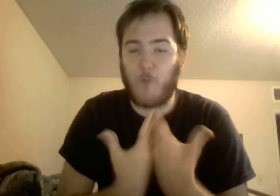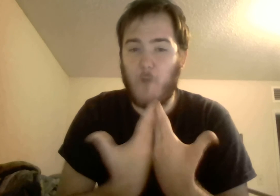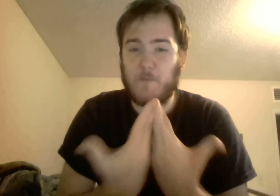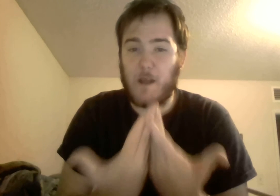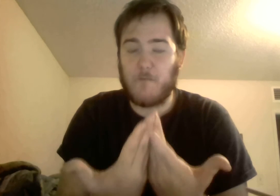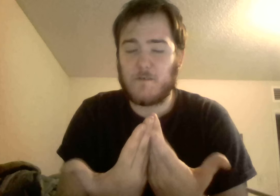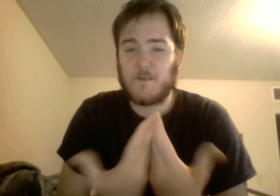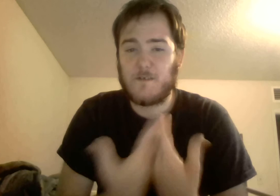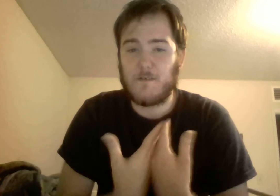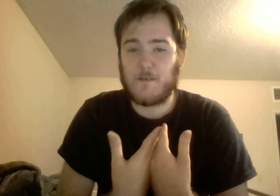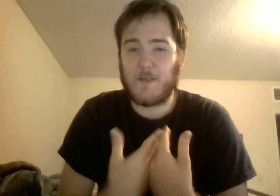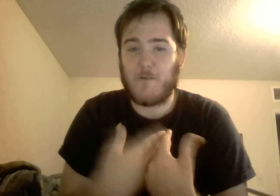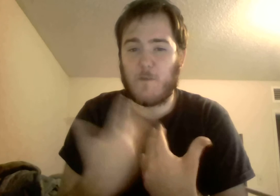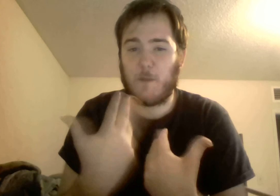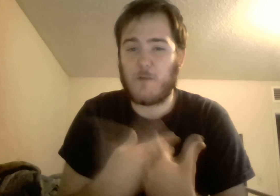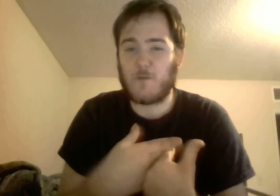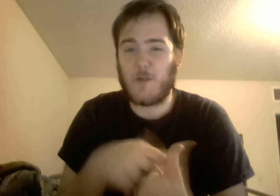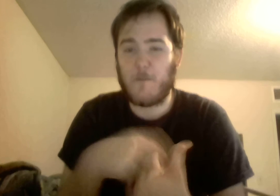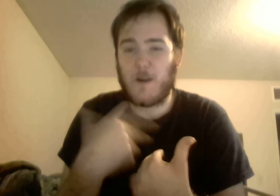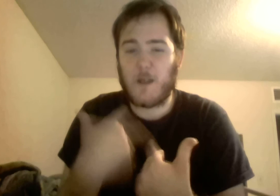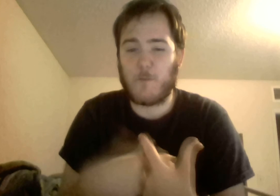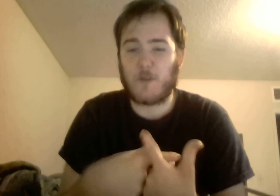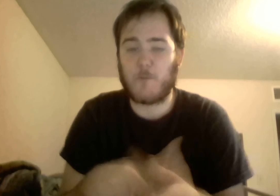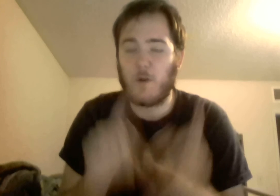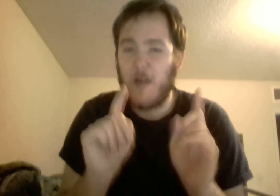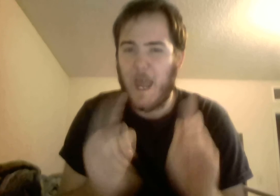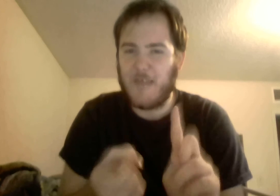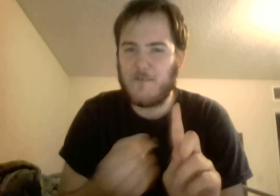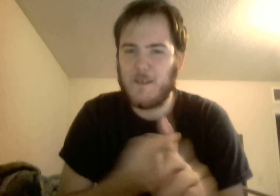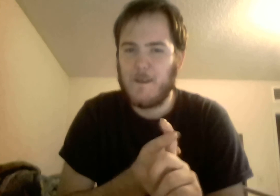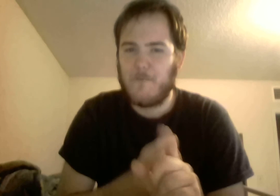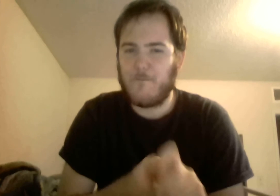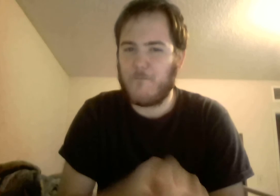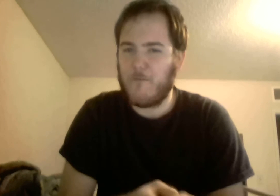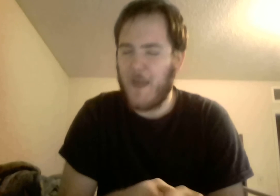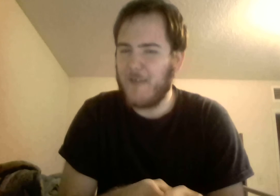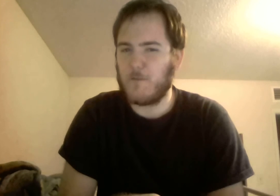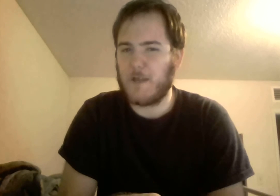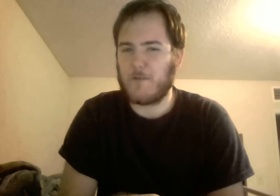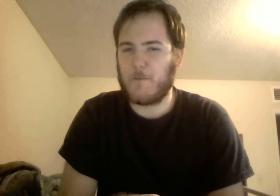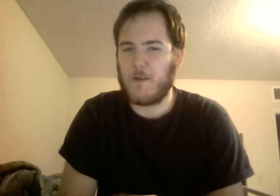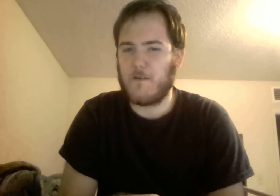involve the others. You know, whether it be Crypto Empire, Prince of Trapper, actually, that is the one I would compare it to.